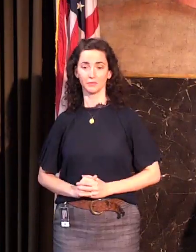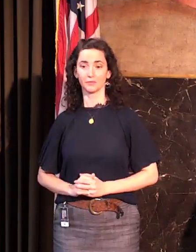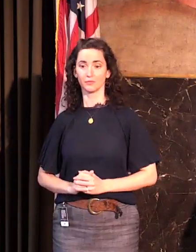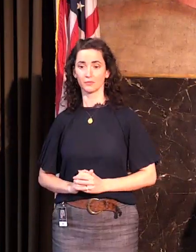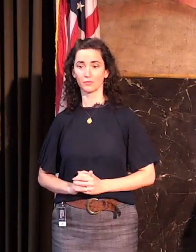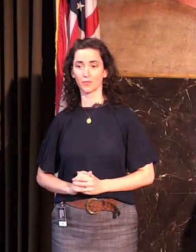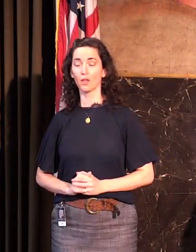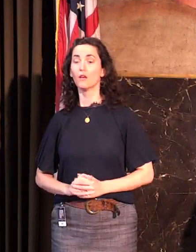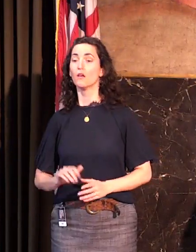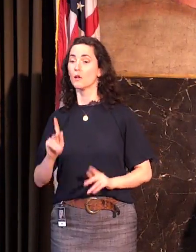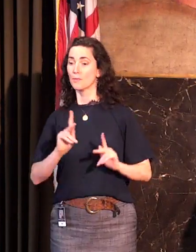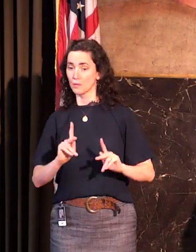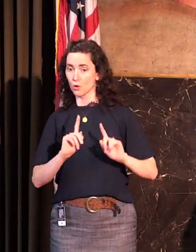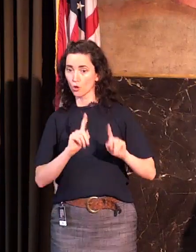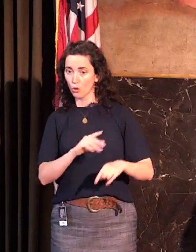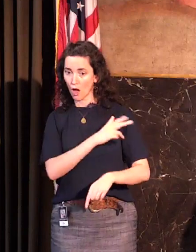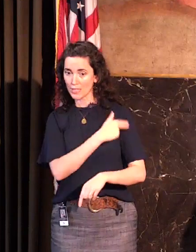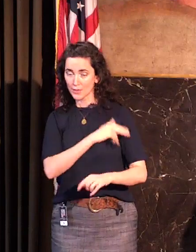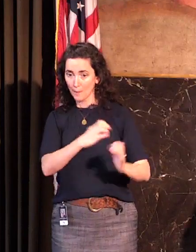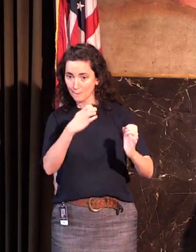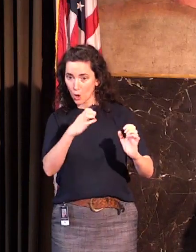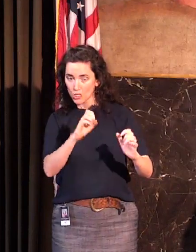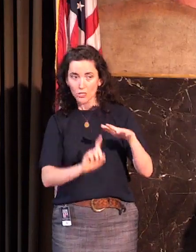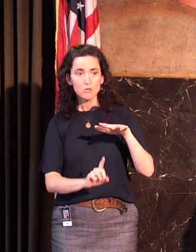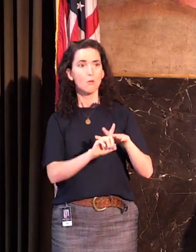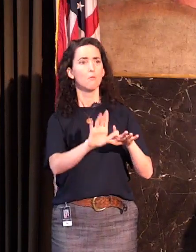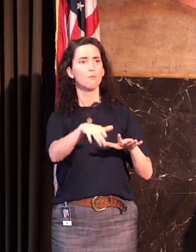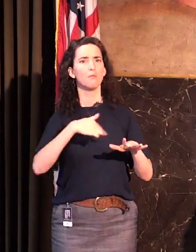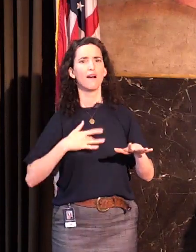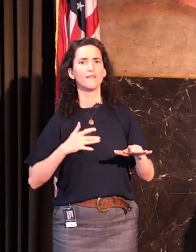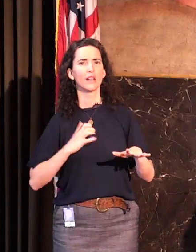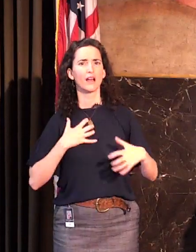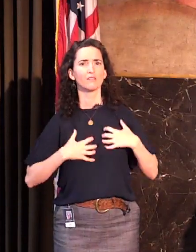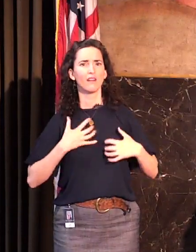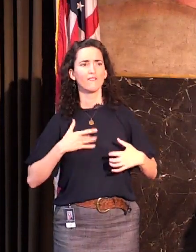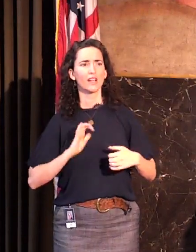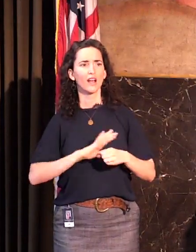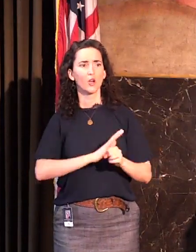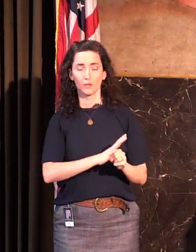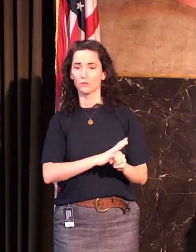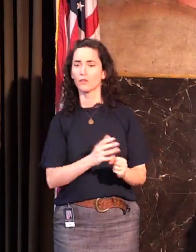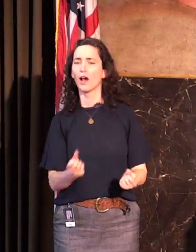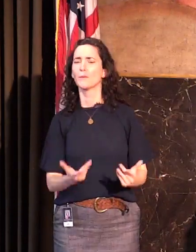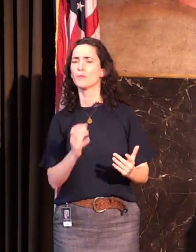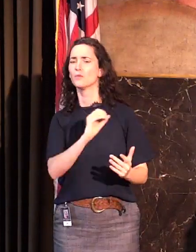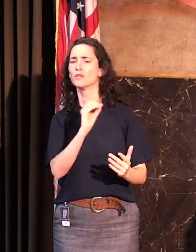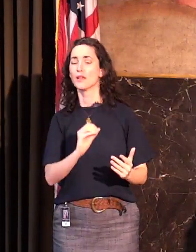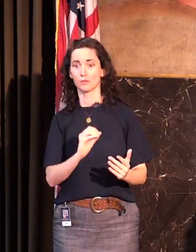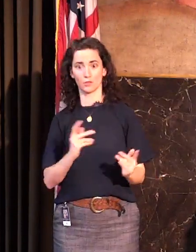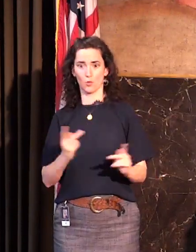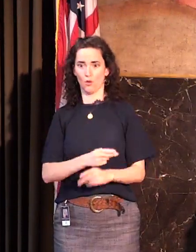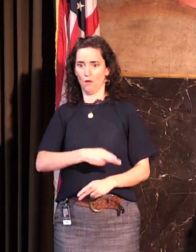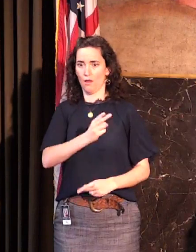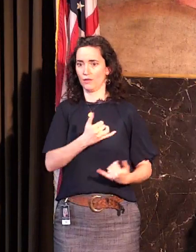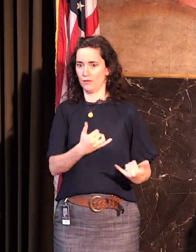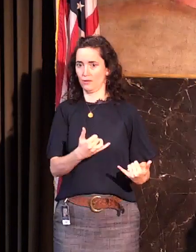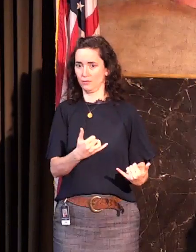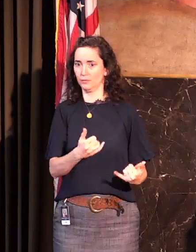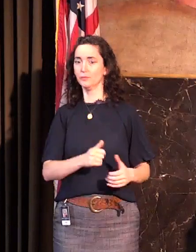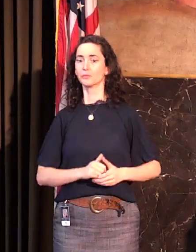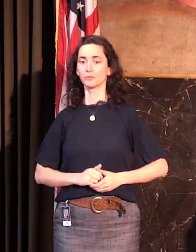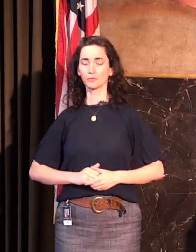department visits related to COVID-like illness remains at an all-time high. The average daily incidence